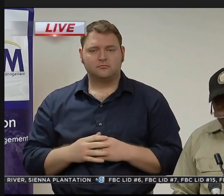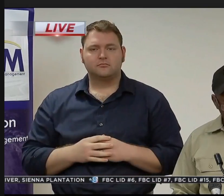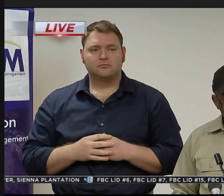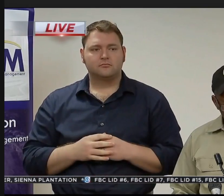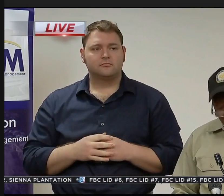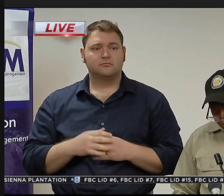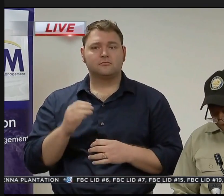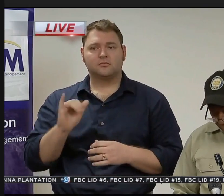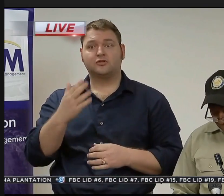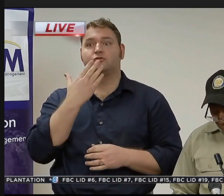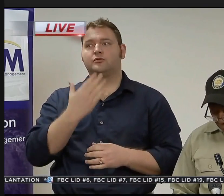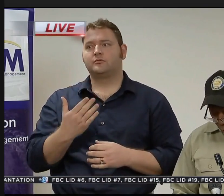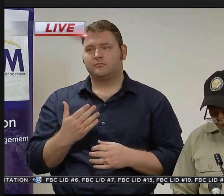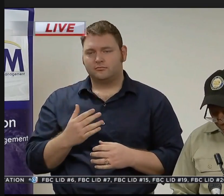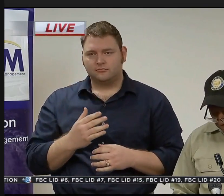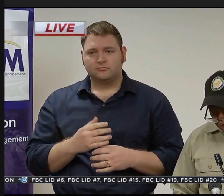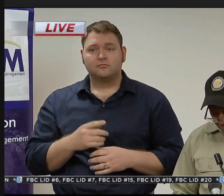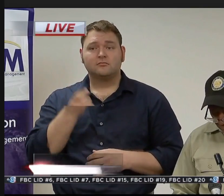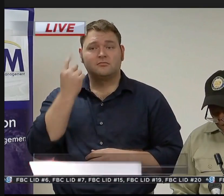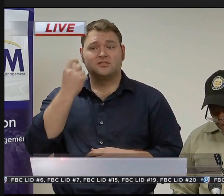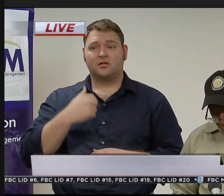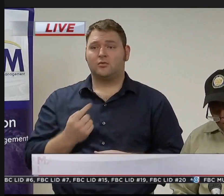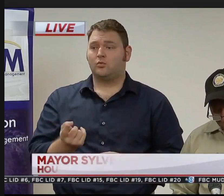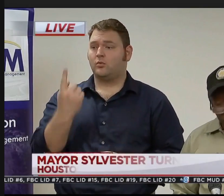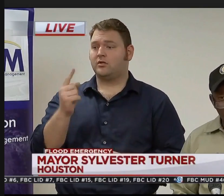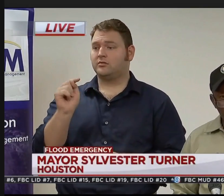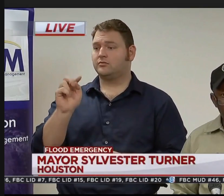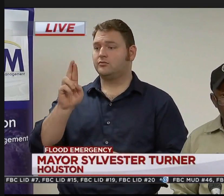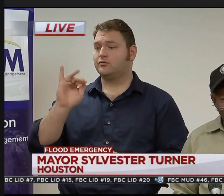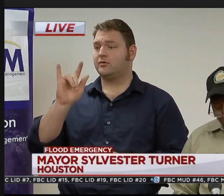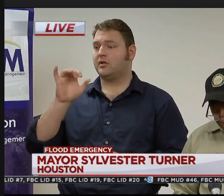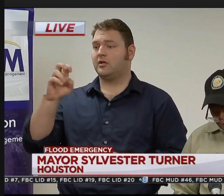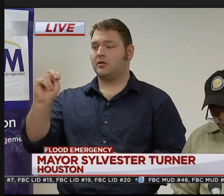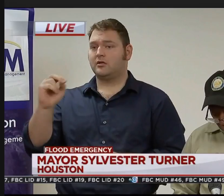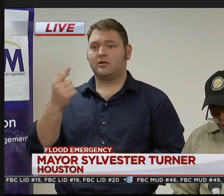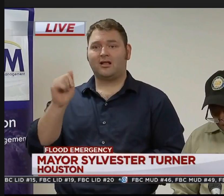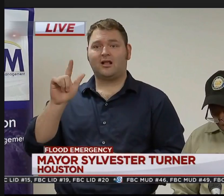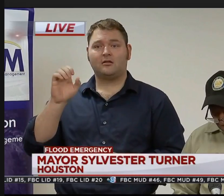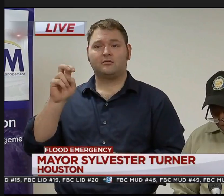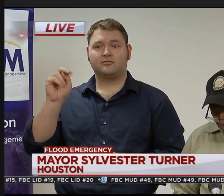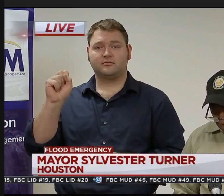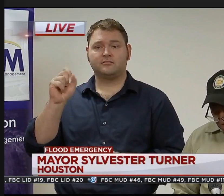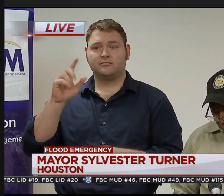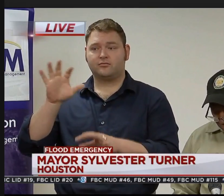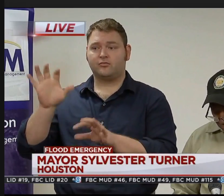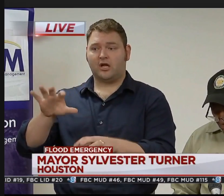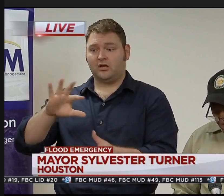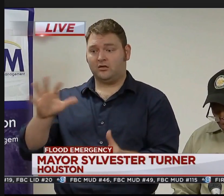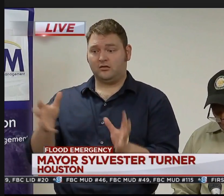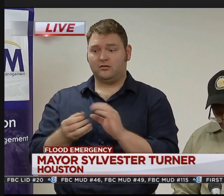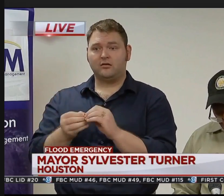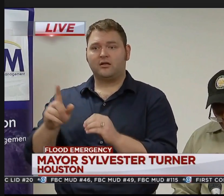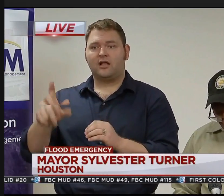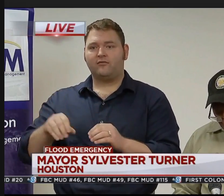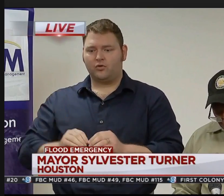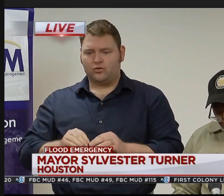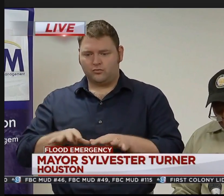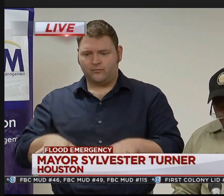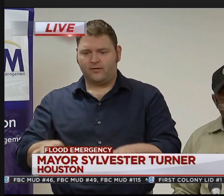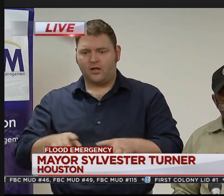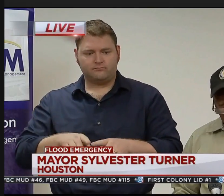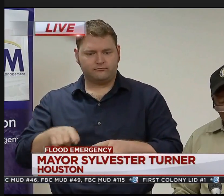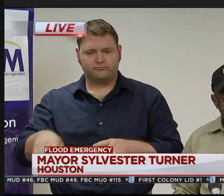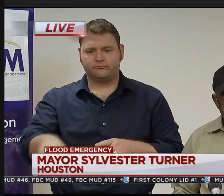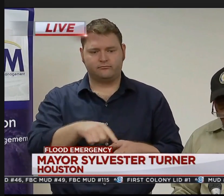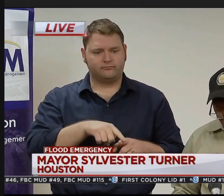1 trillion gallons of grain still have to go somewhere, and the reservoirs and the lakes across the region will cause